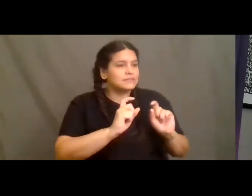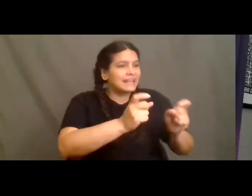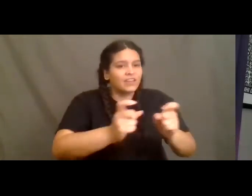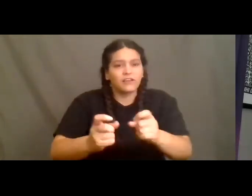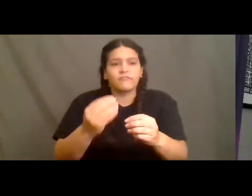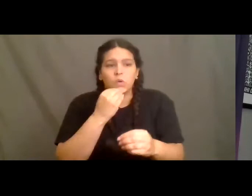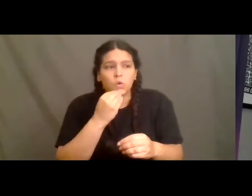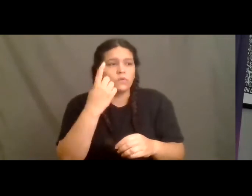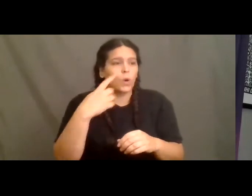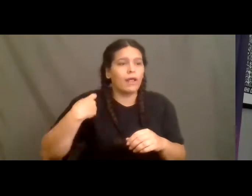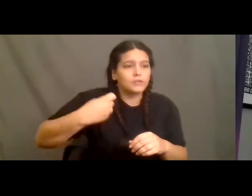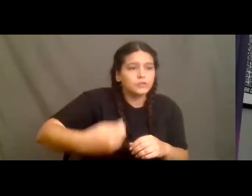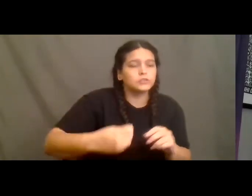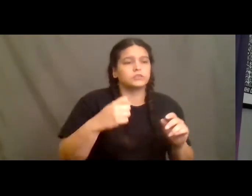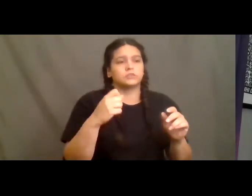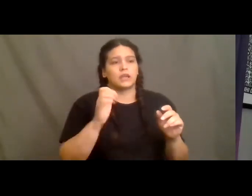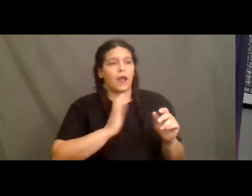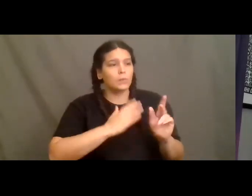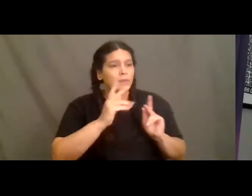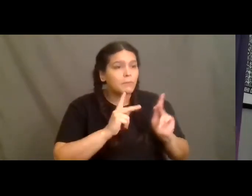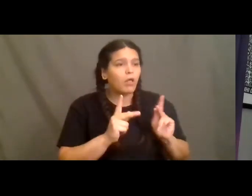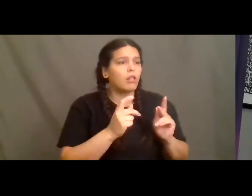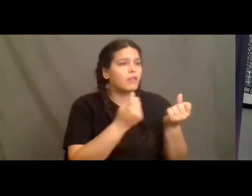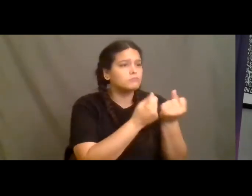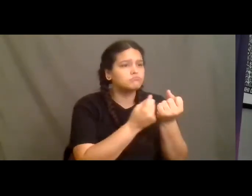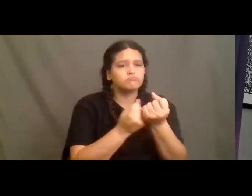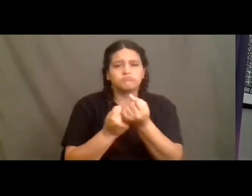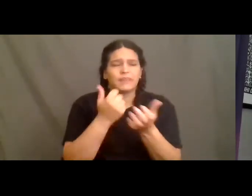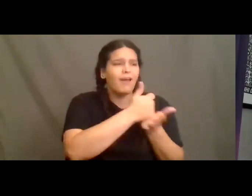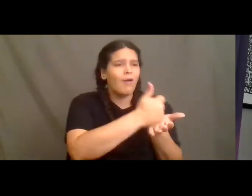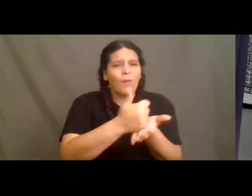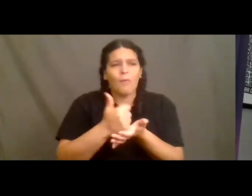our children, to our people, to our relatives in need,